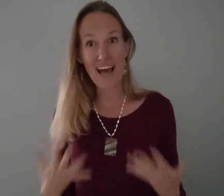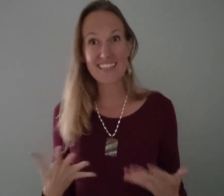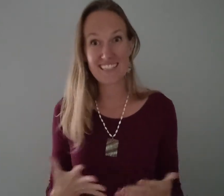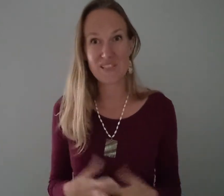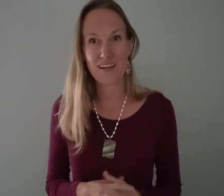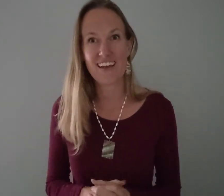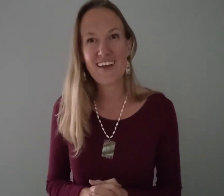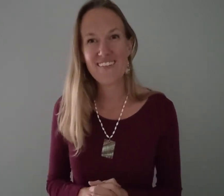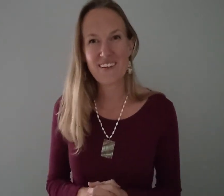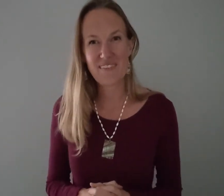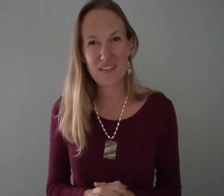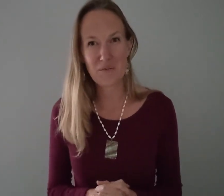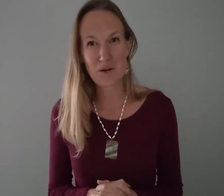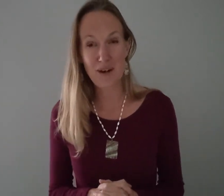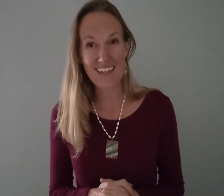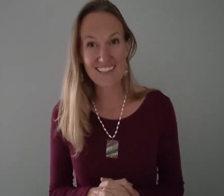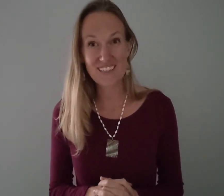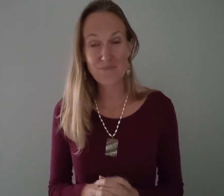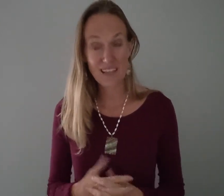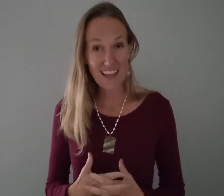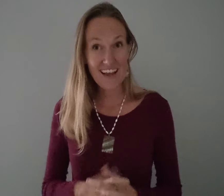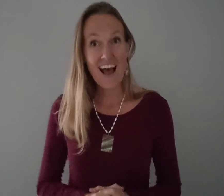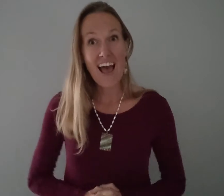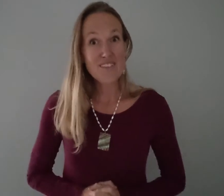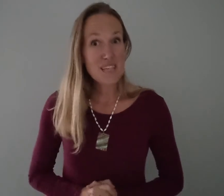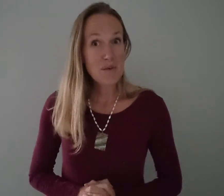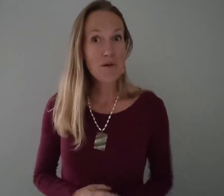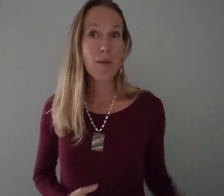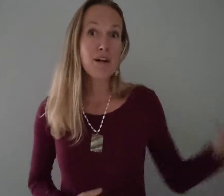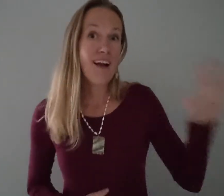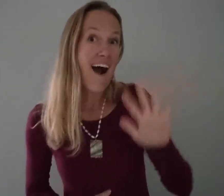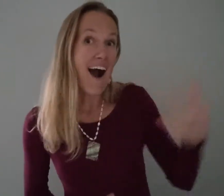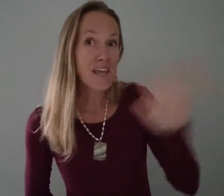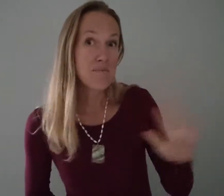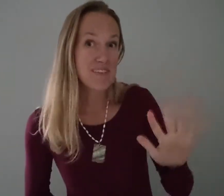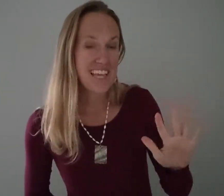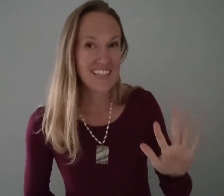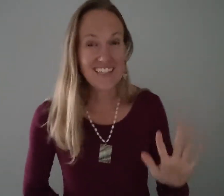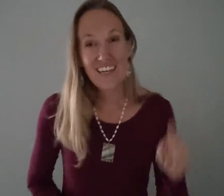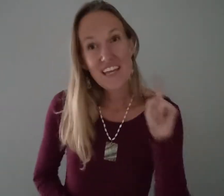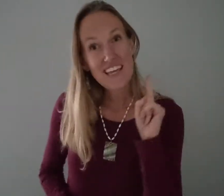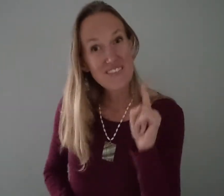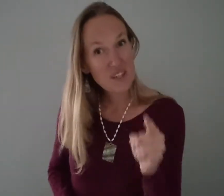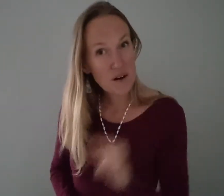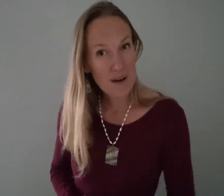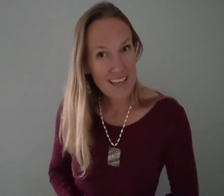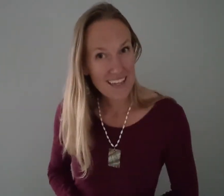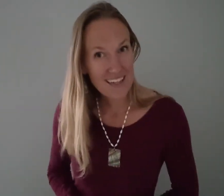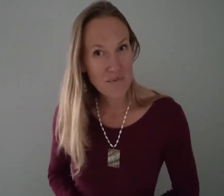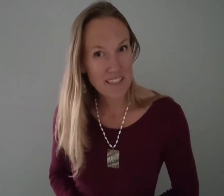to this one when you have a little more practice. Okay? Housekeeping, remember, I am left-handed. If you are right-handed, that means you're going